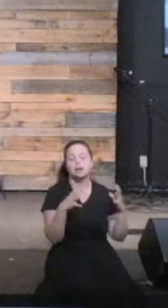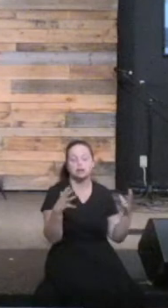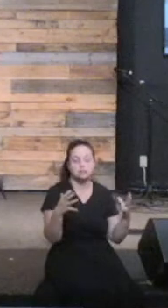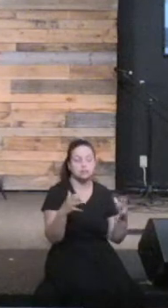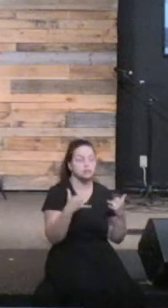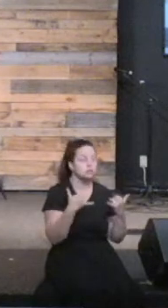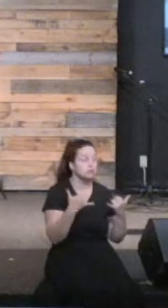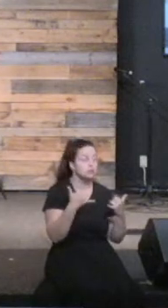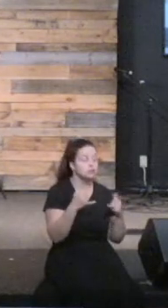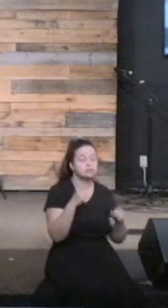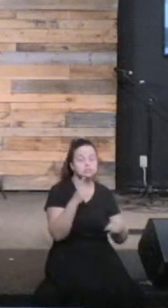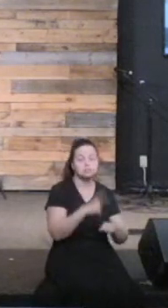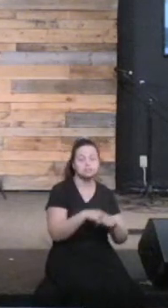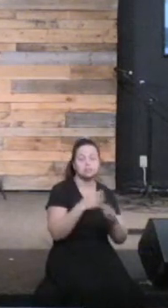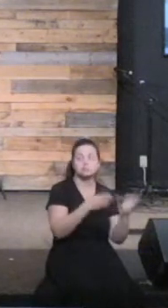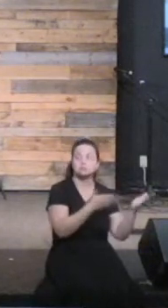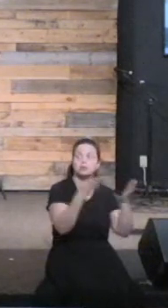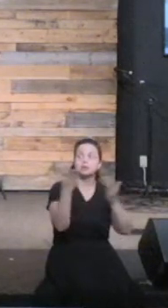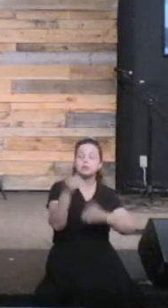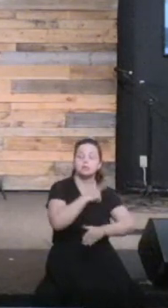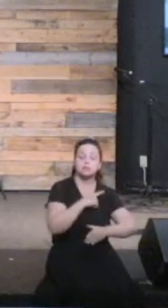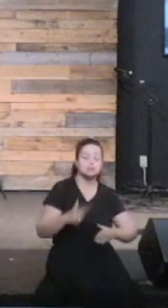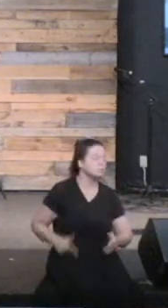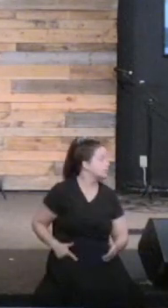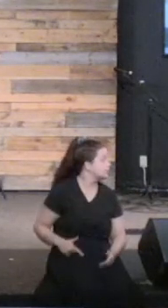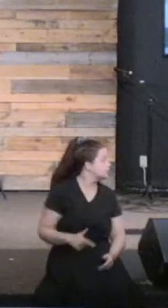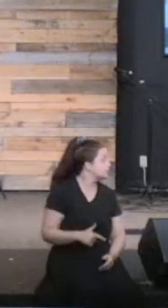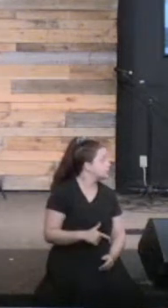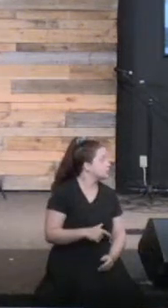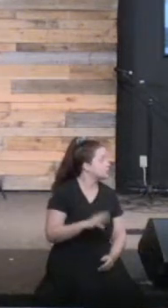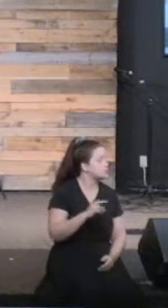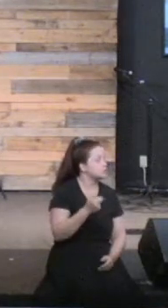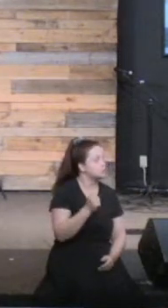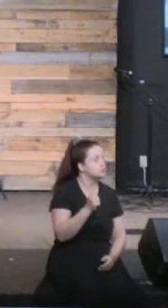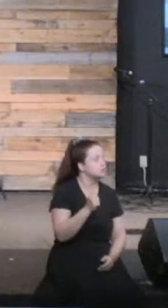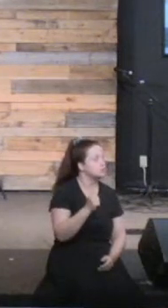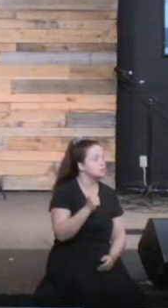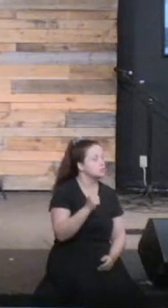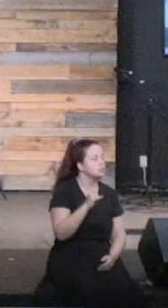and today it's time to bring him to the Lord so Chang let's go